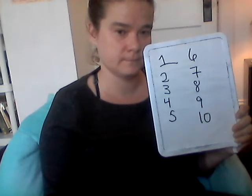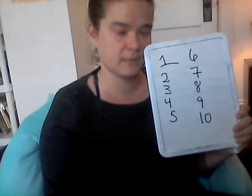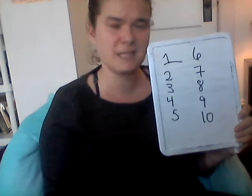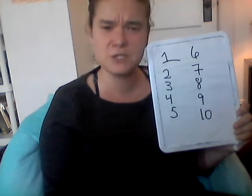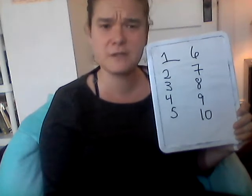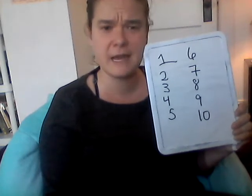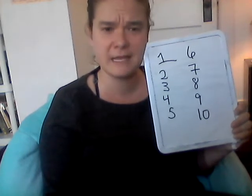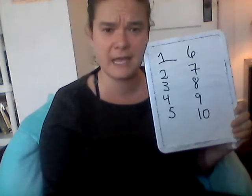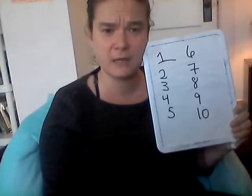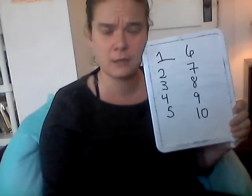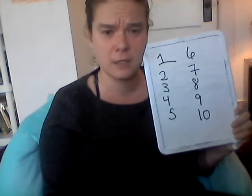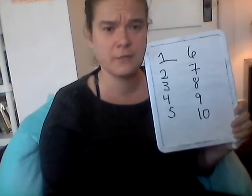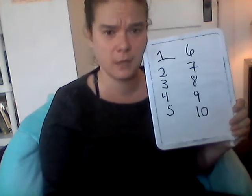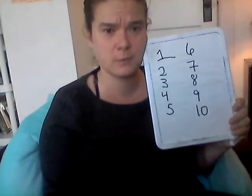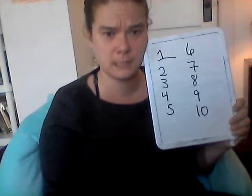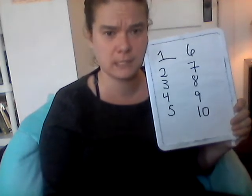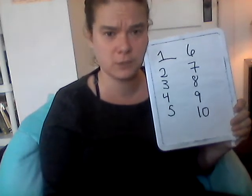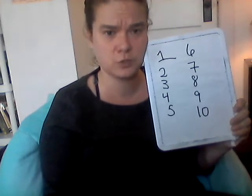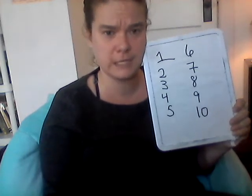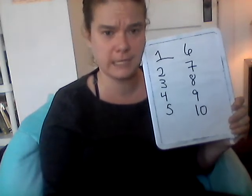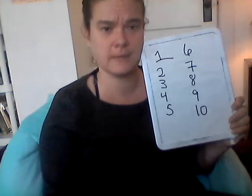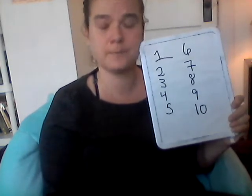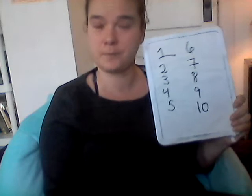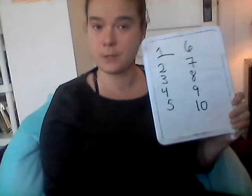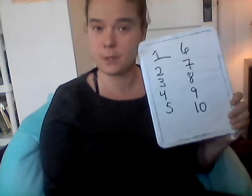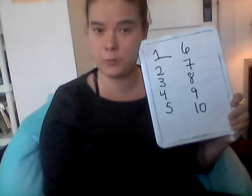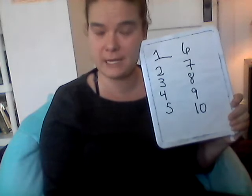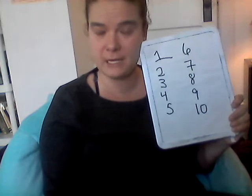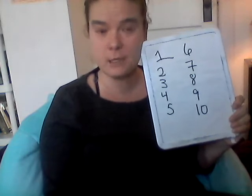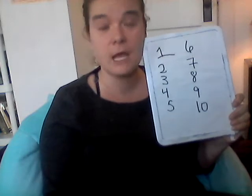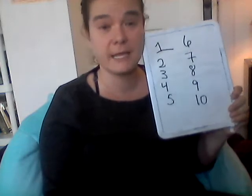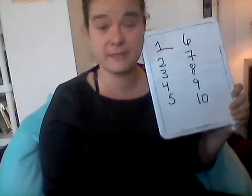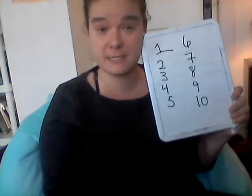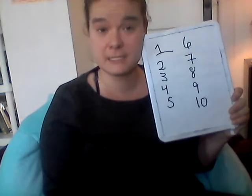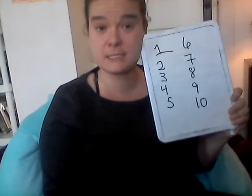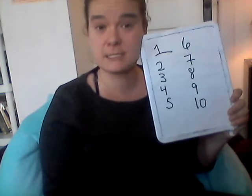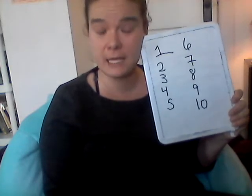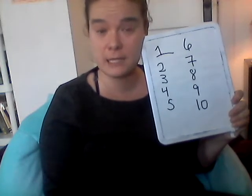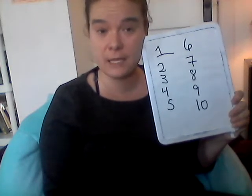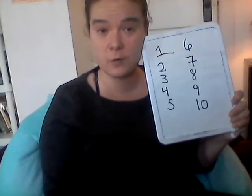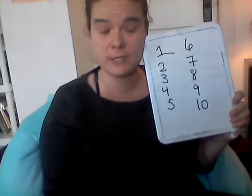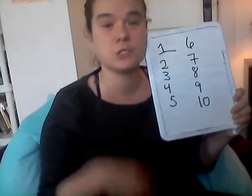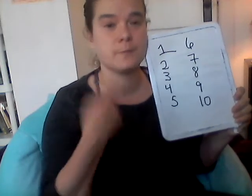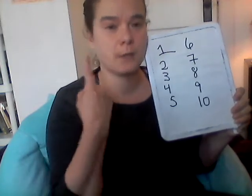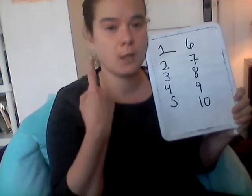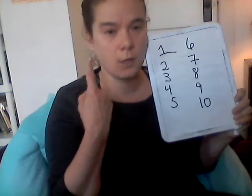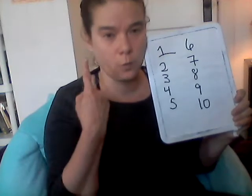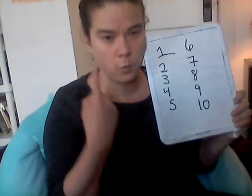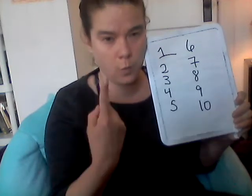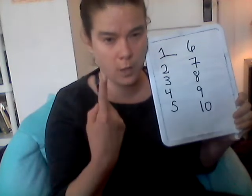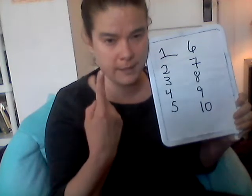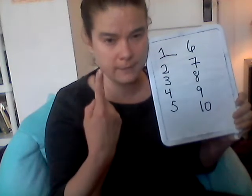Let's do that again. Let's was a little tricky. Ready? Again, this is sign language. One,